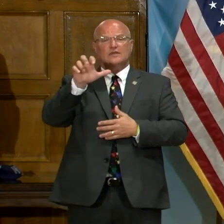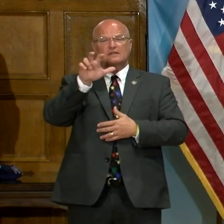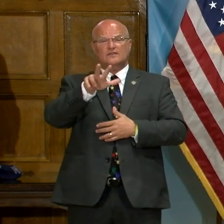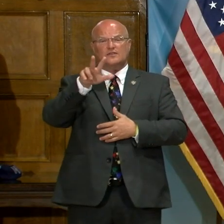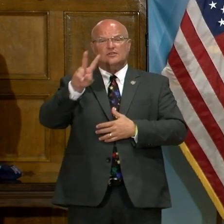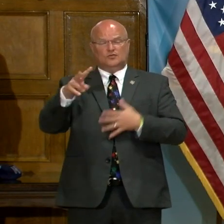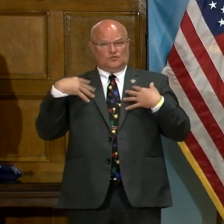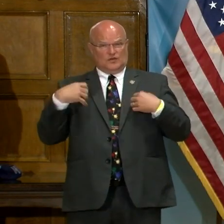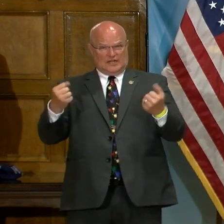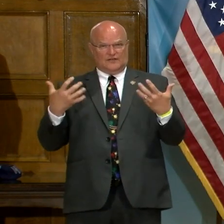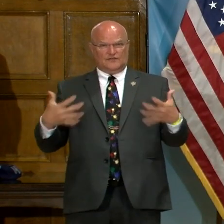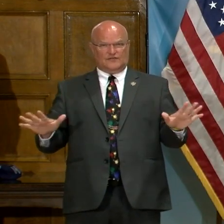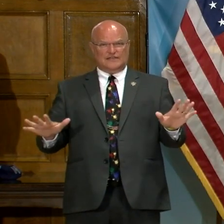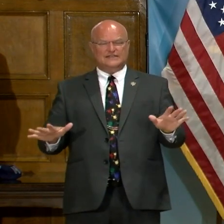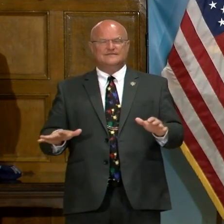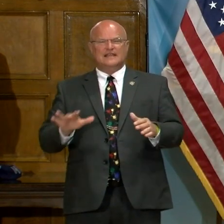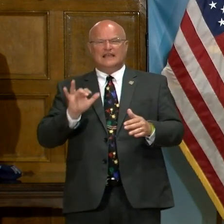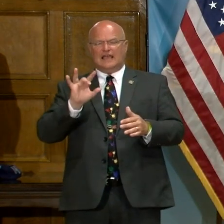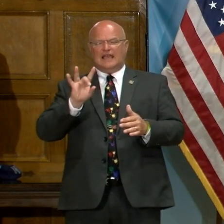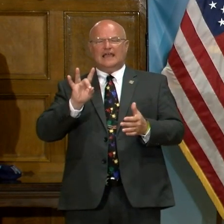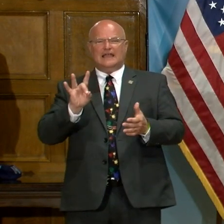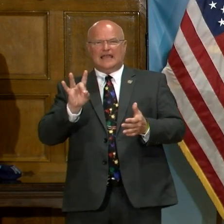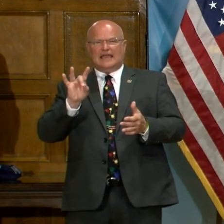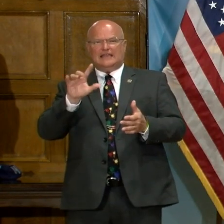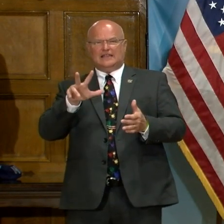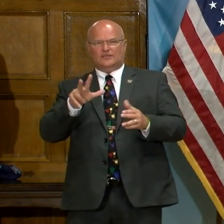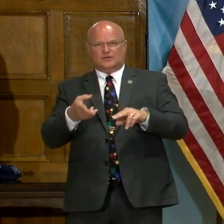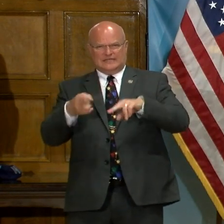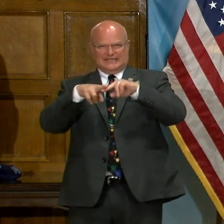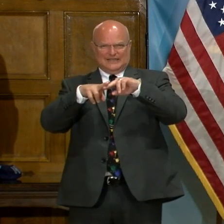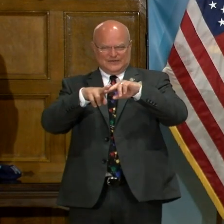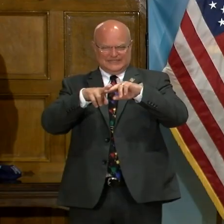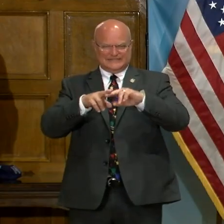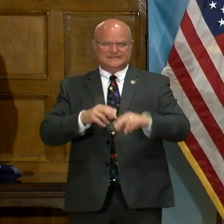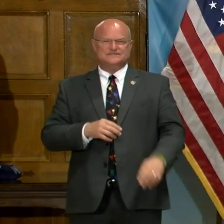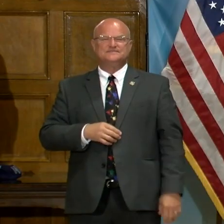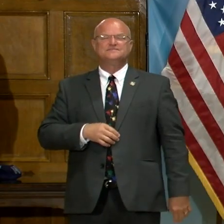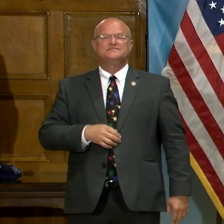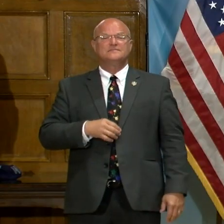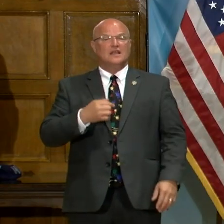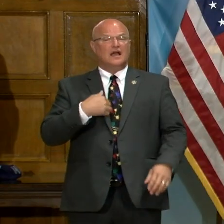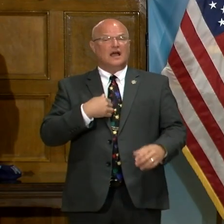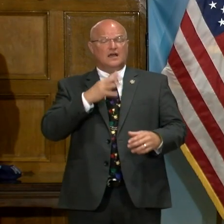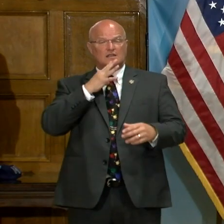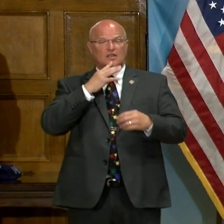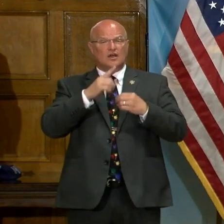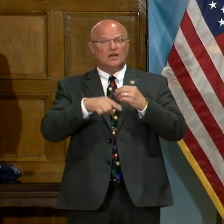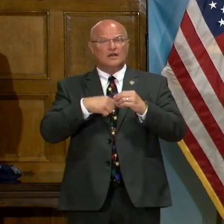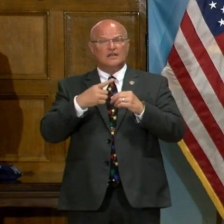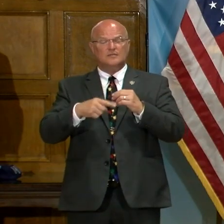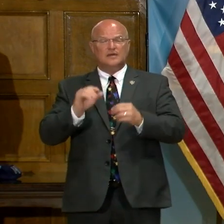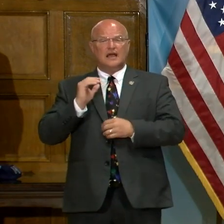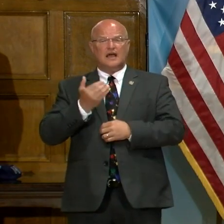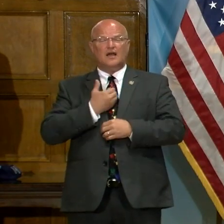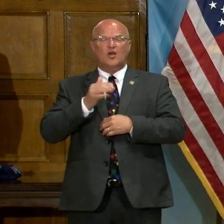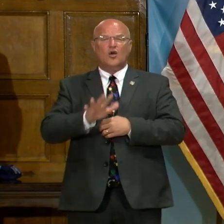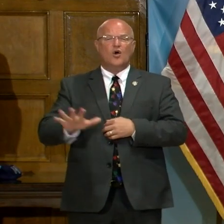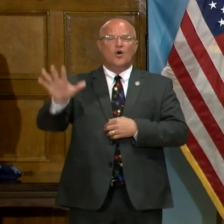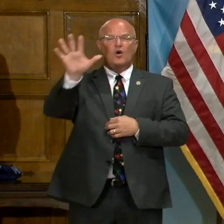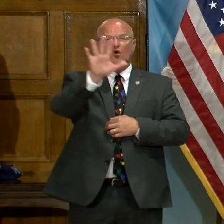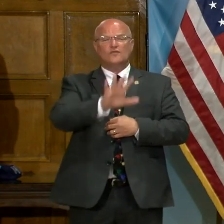4,332 who have recovered, and that's 83 more than yesterday. I want to talk a little bit about our